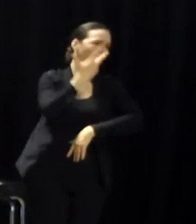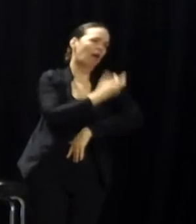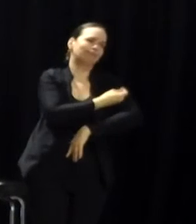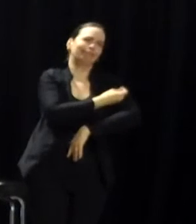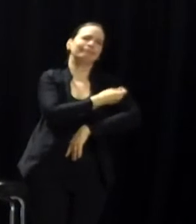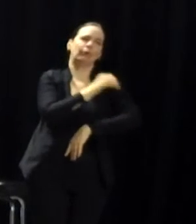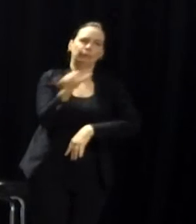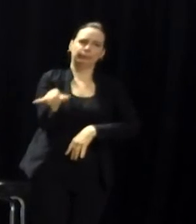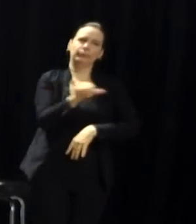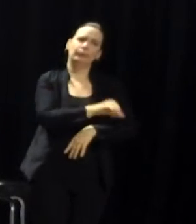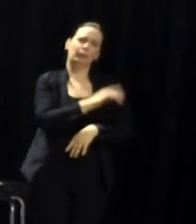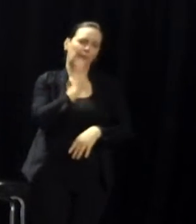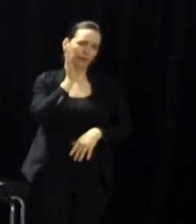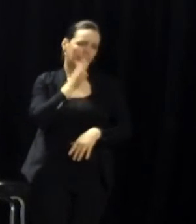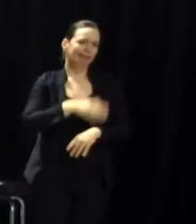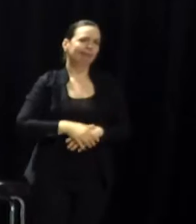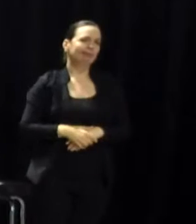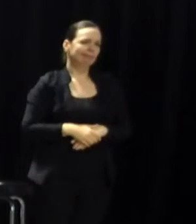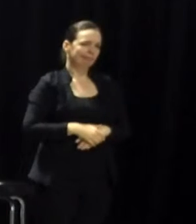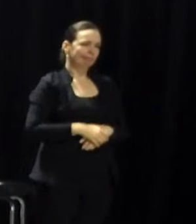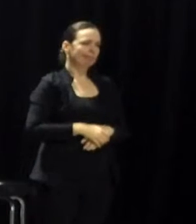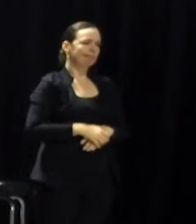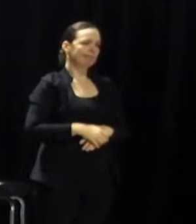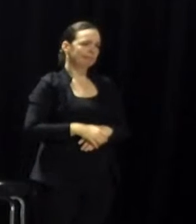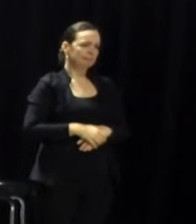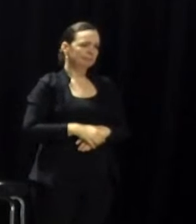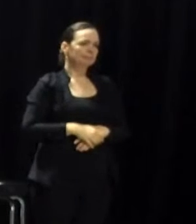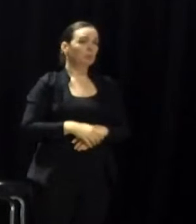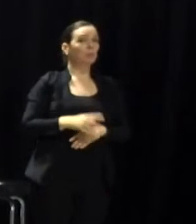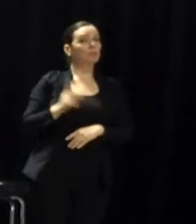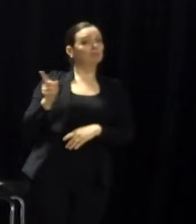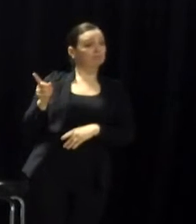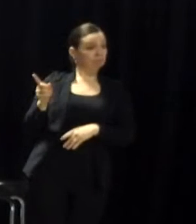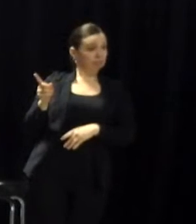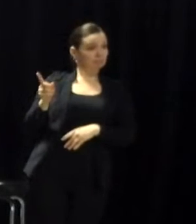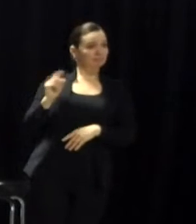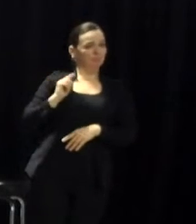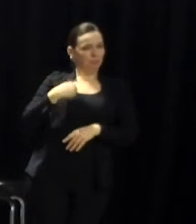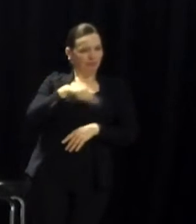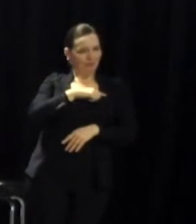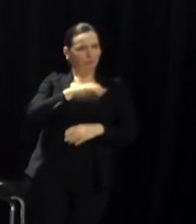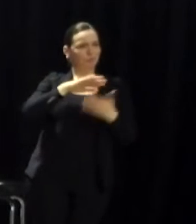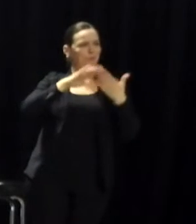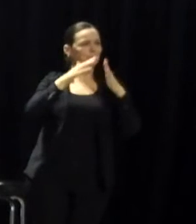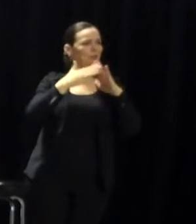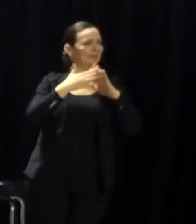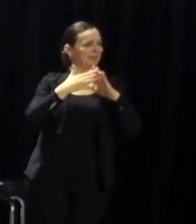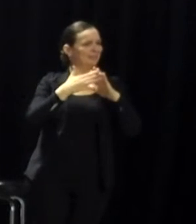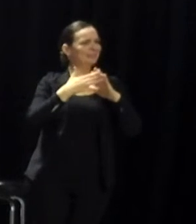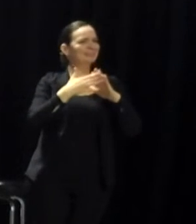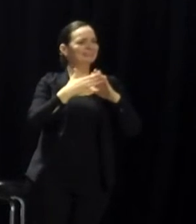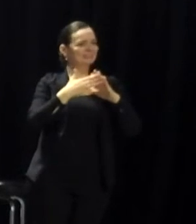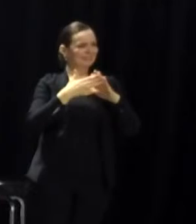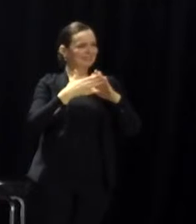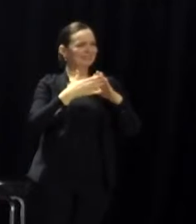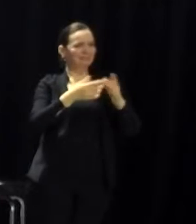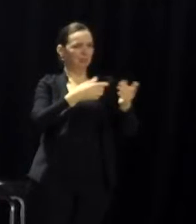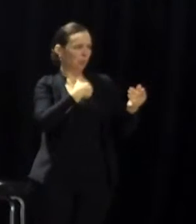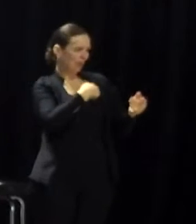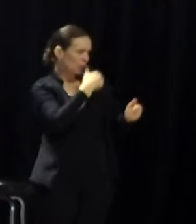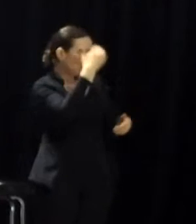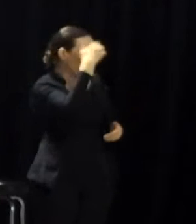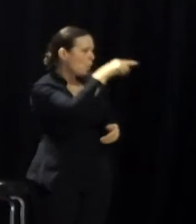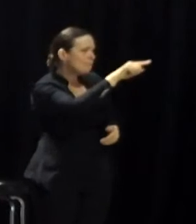giving us in the community 10 more days to isolate and starve this virus will bode